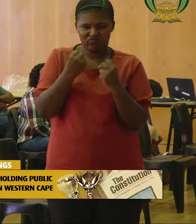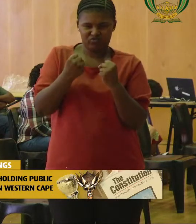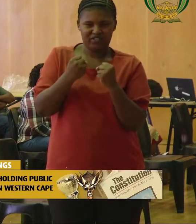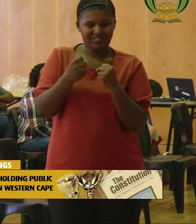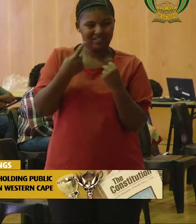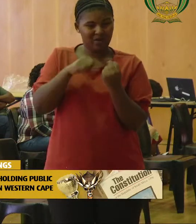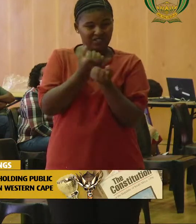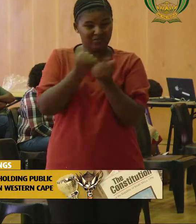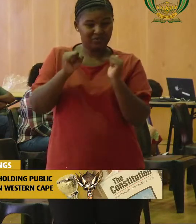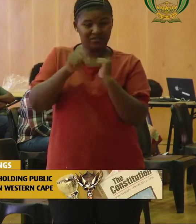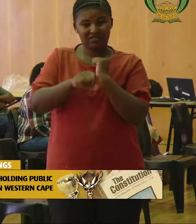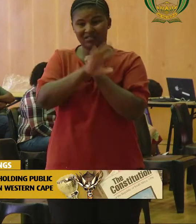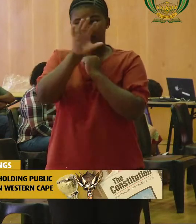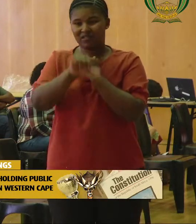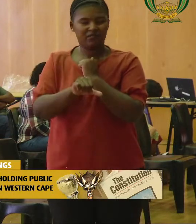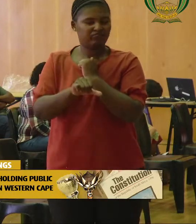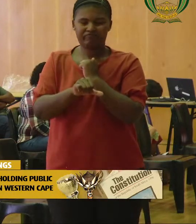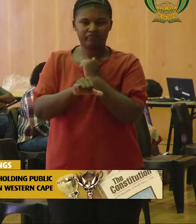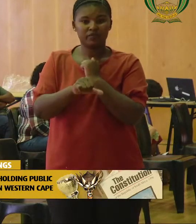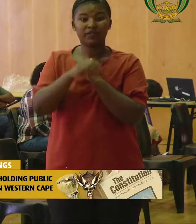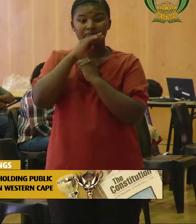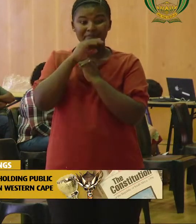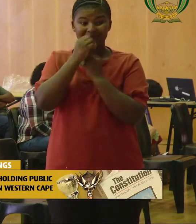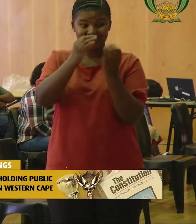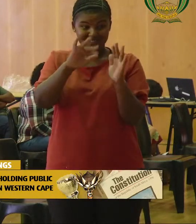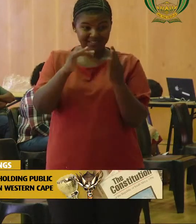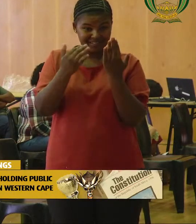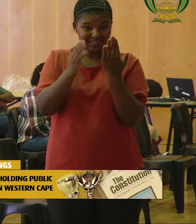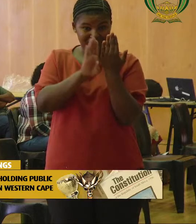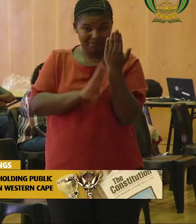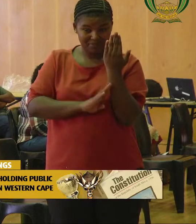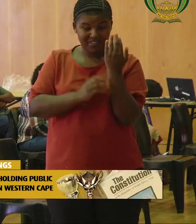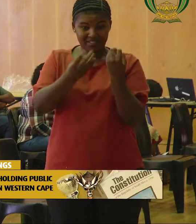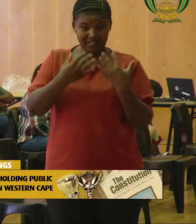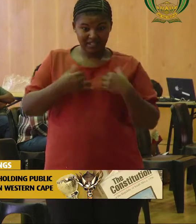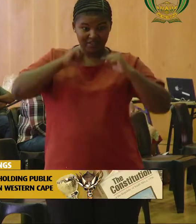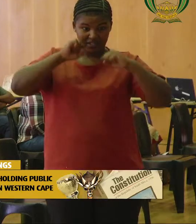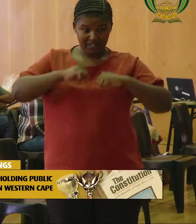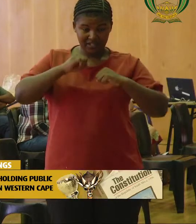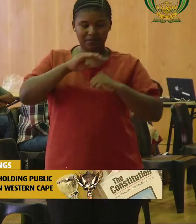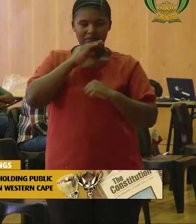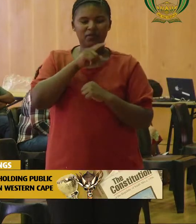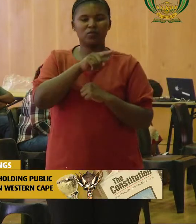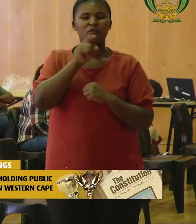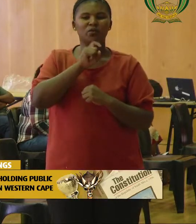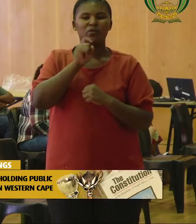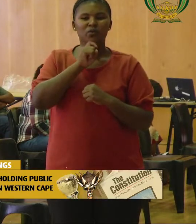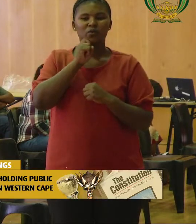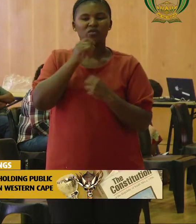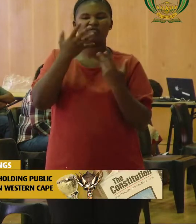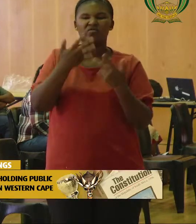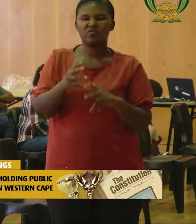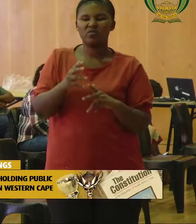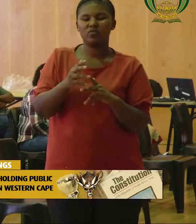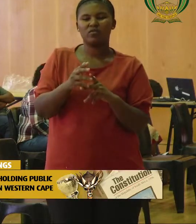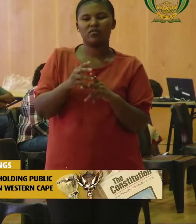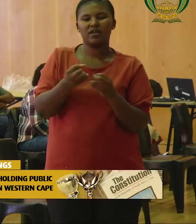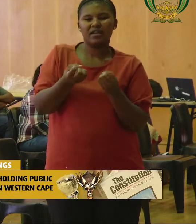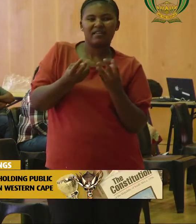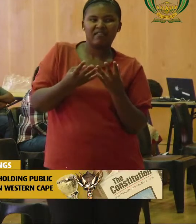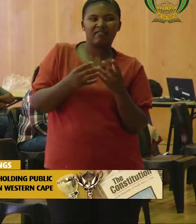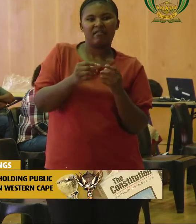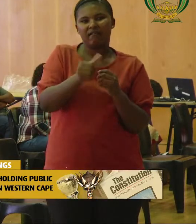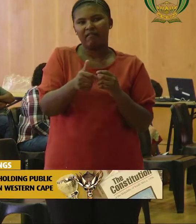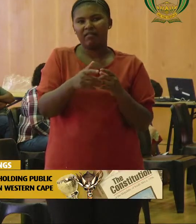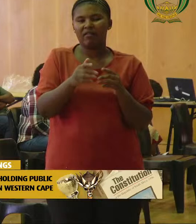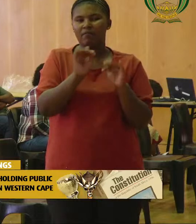democracy. Instead, it is just going to be used to infiltrate oversight